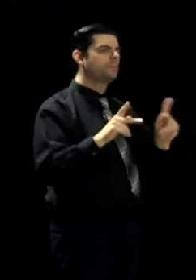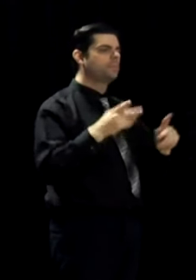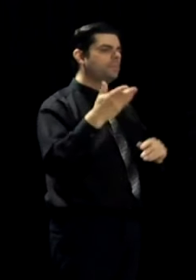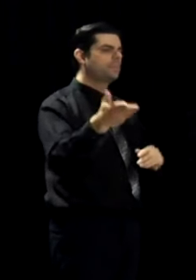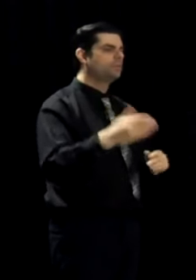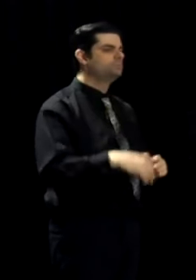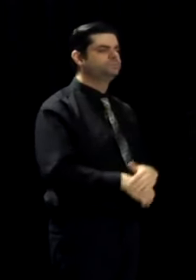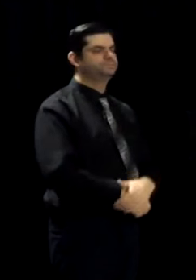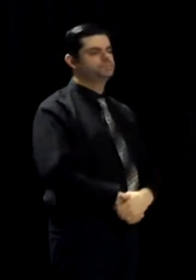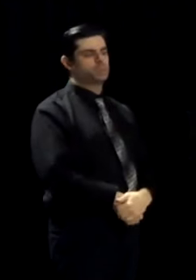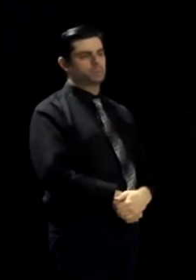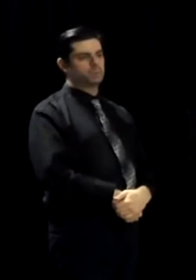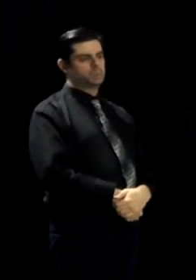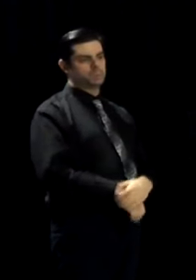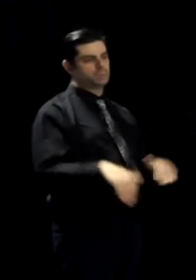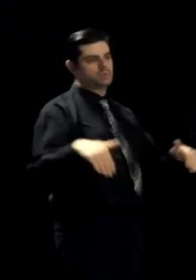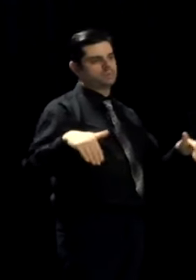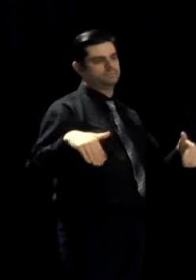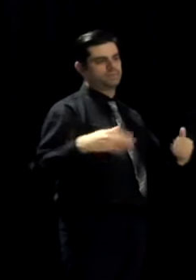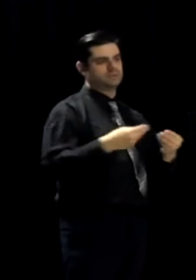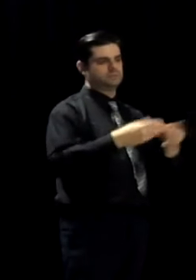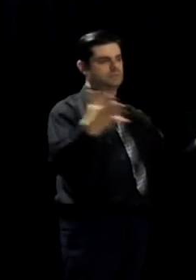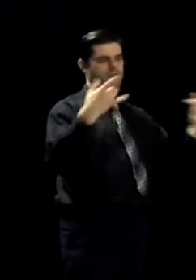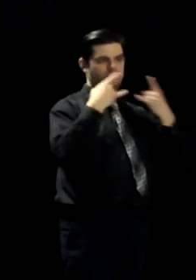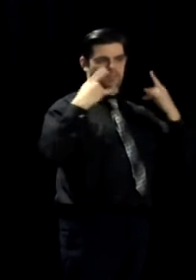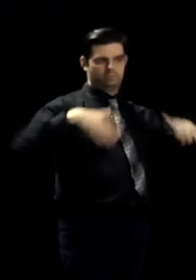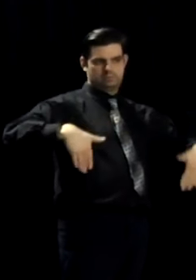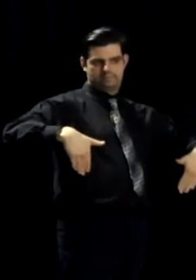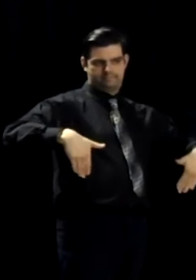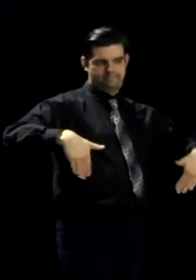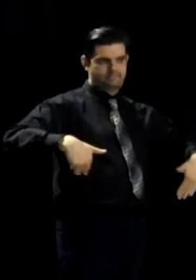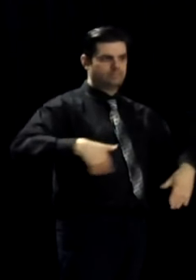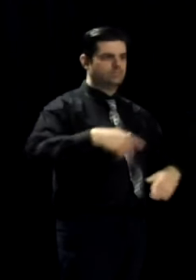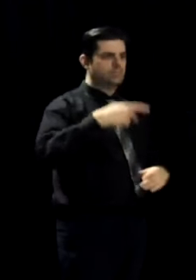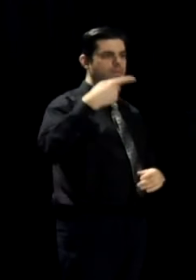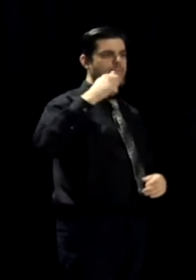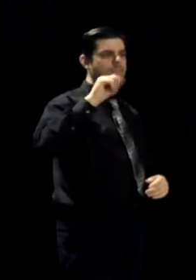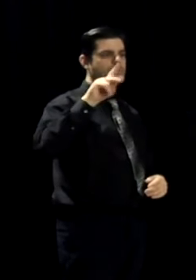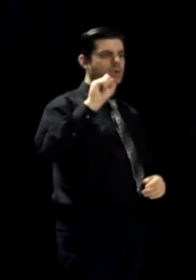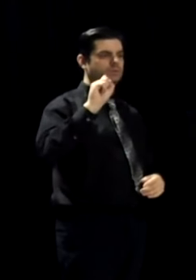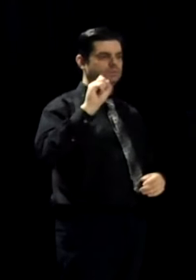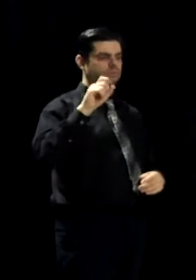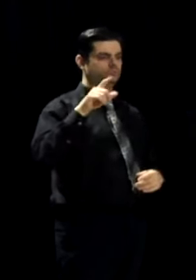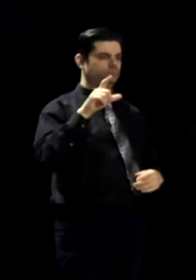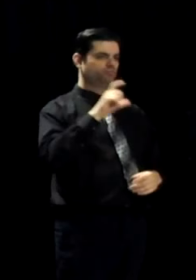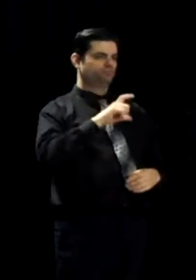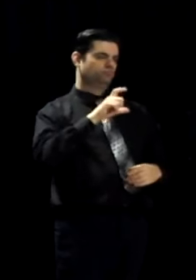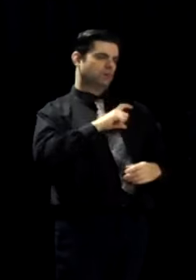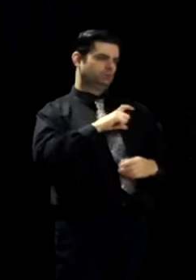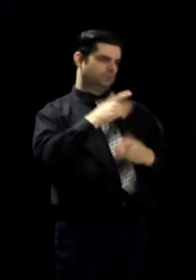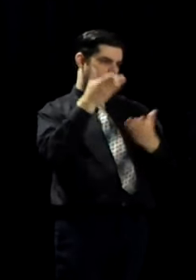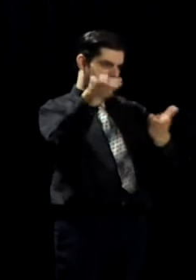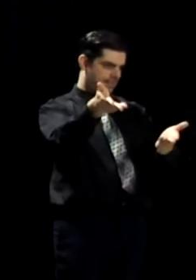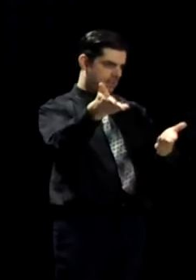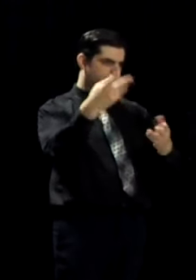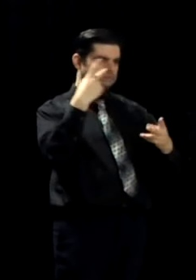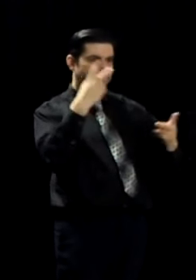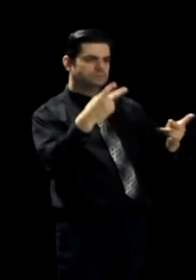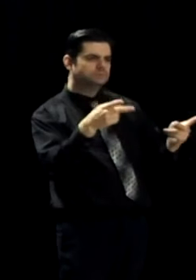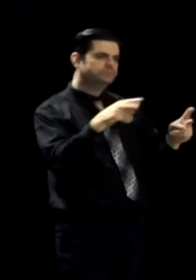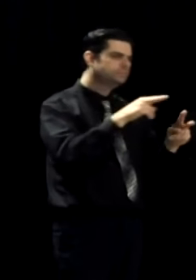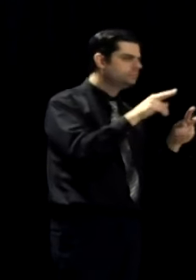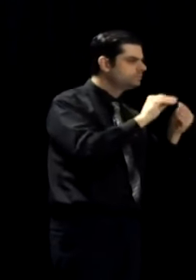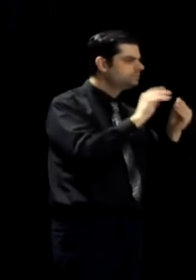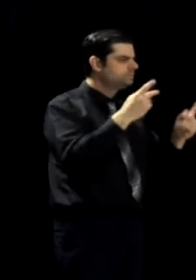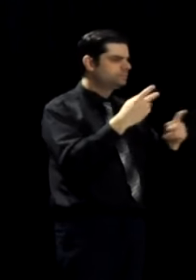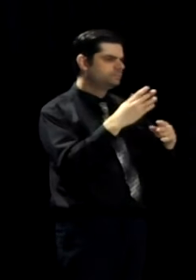at parks. Really what we have is our park rangers. We're limiting traffic patterns to it's a way to communicate, when you close down